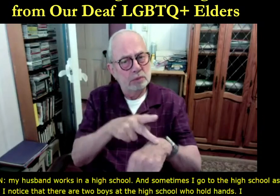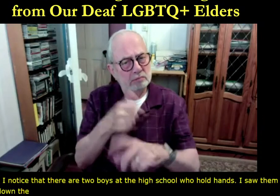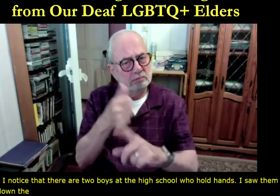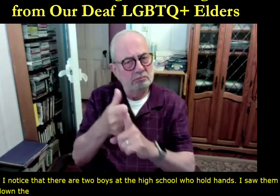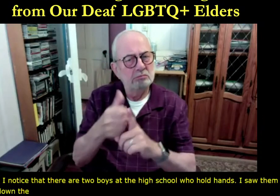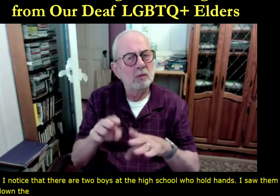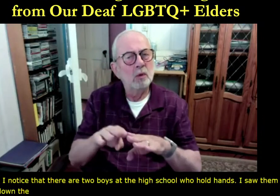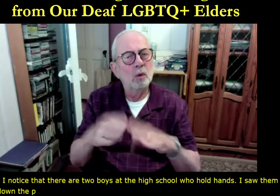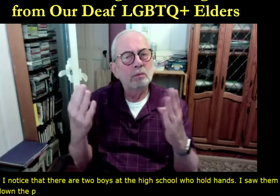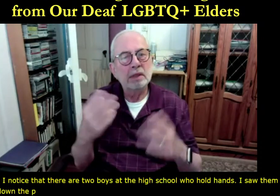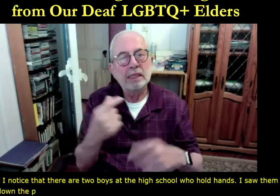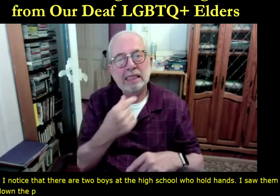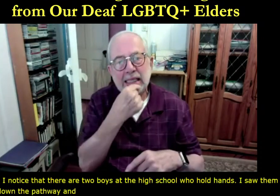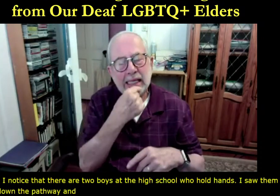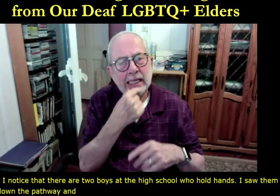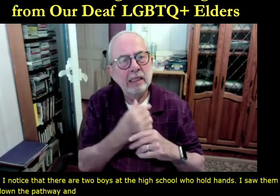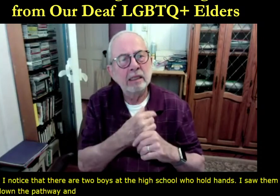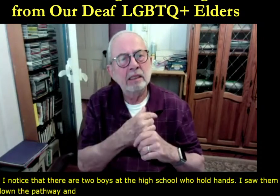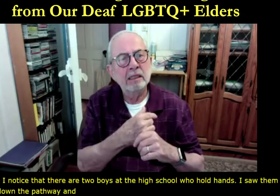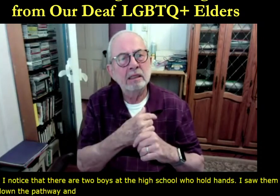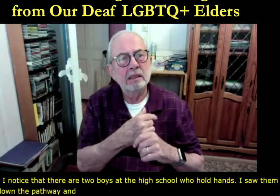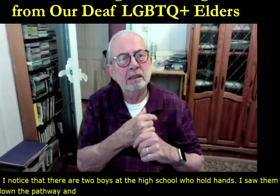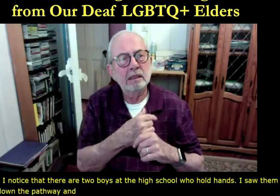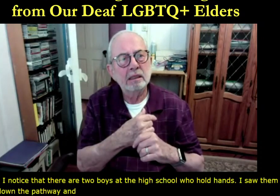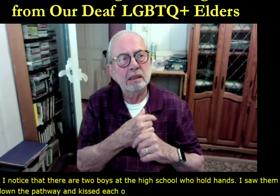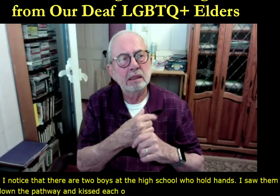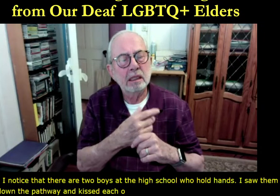of it i think the high school principal is openly gay as well